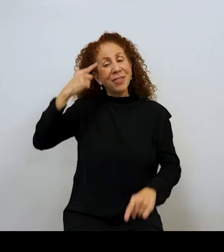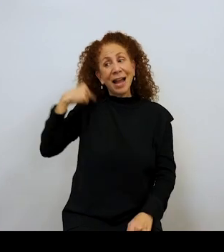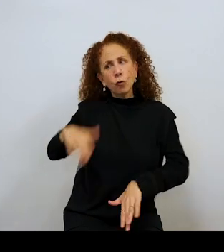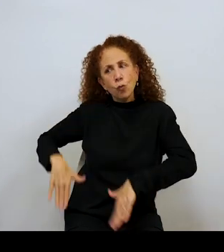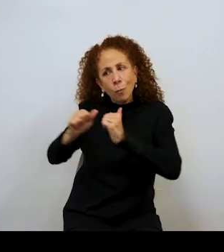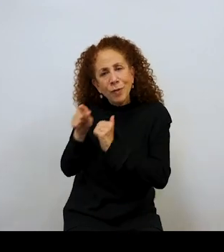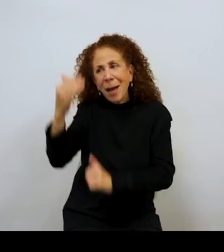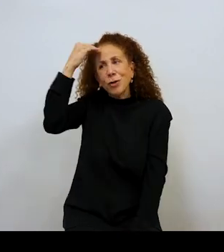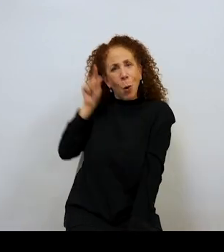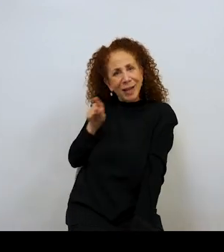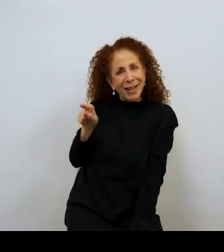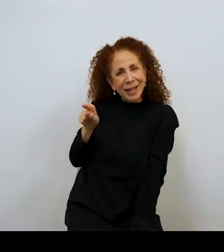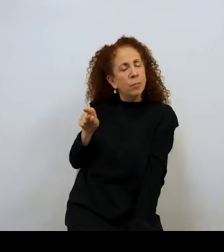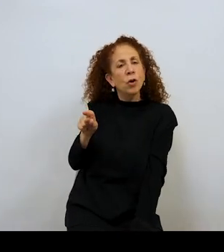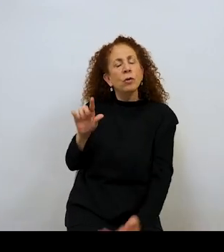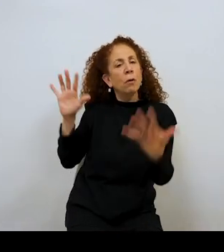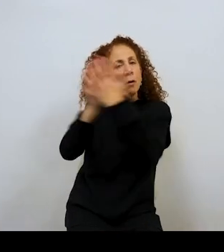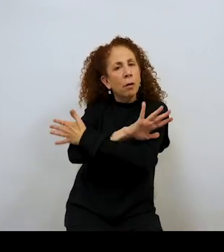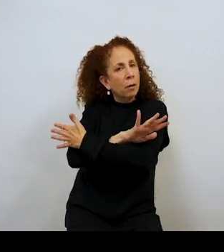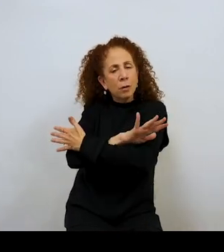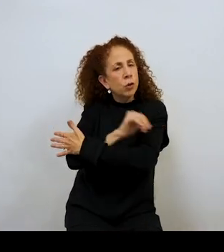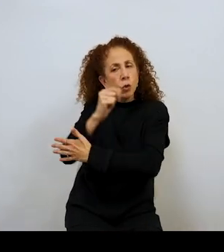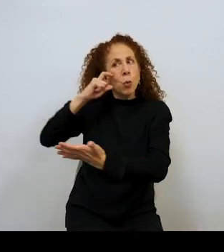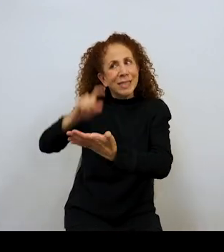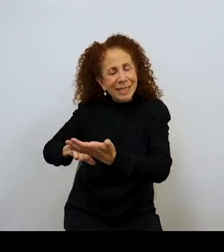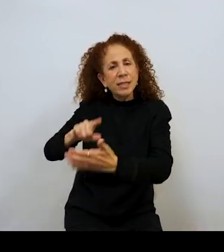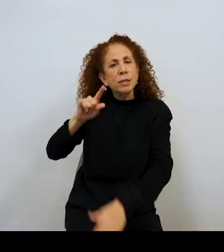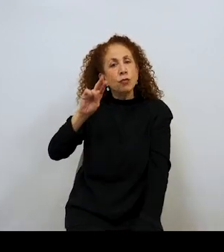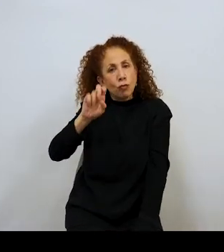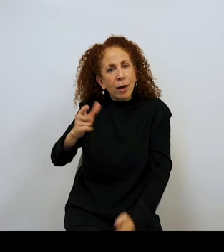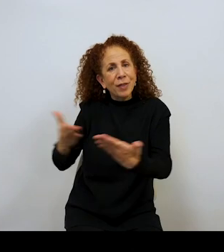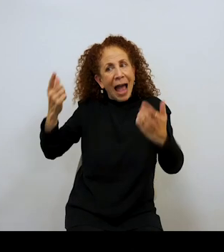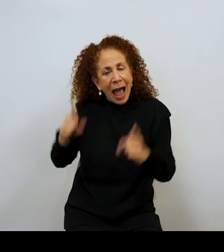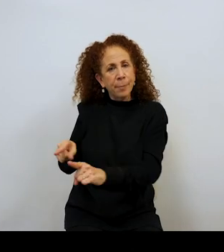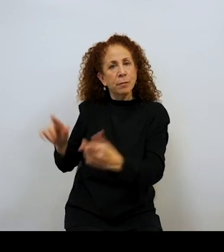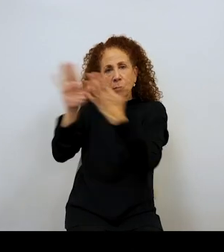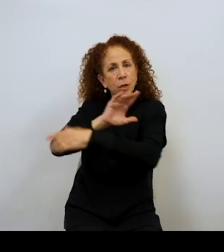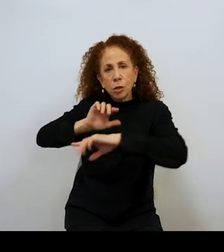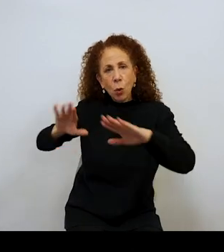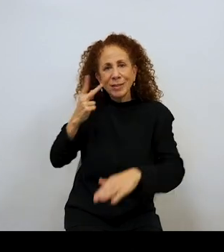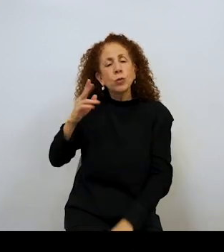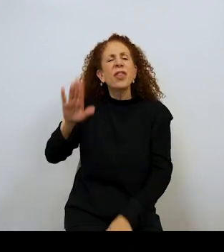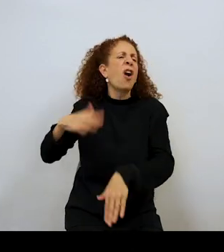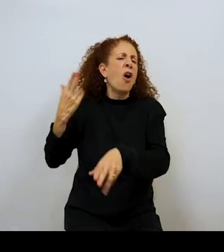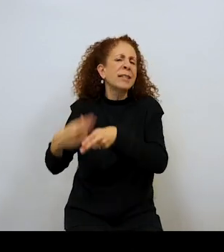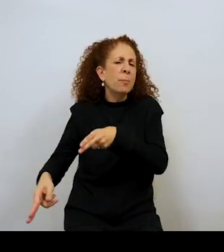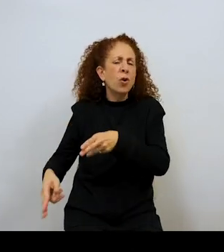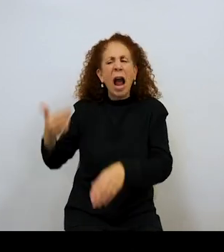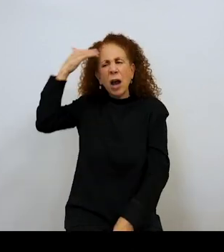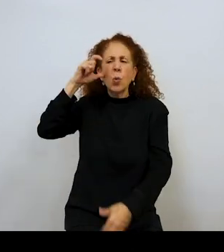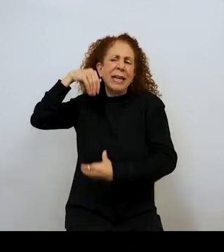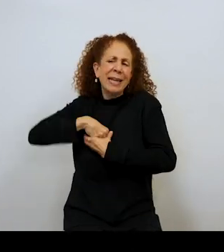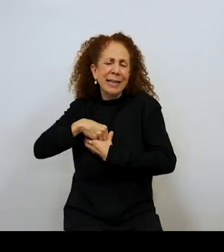them, you actually fail to see what is very radically happening. Mm-hmm. You think they're going through a phase, but I know what they're really